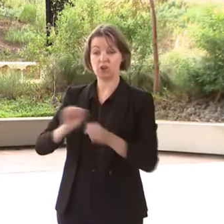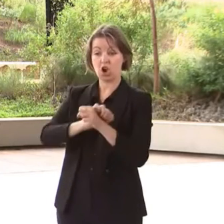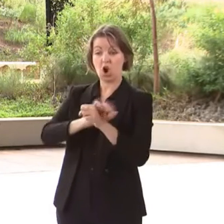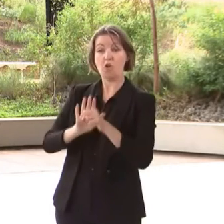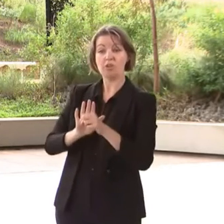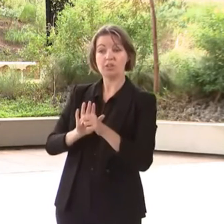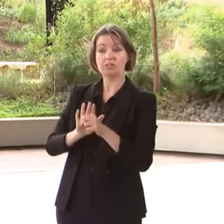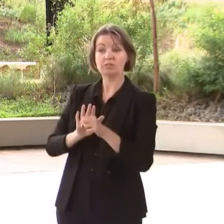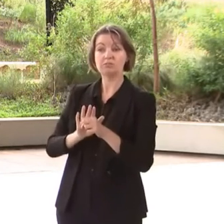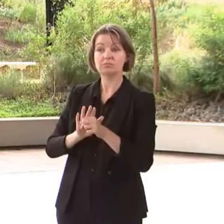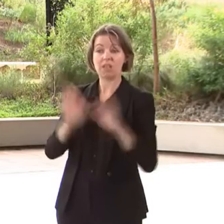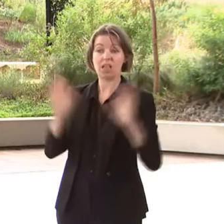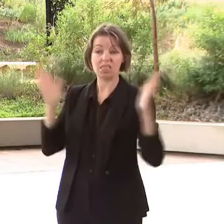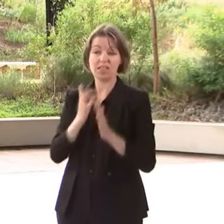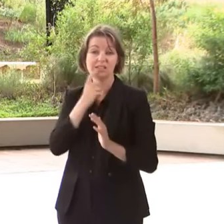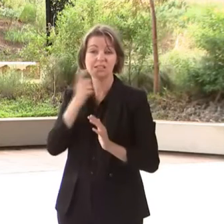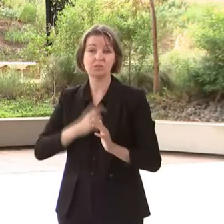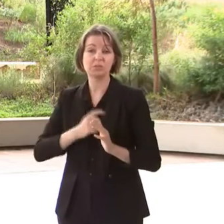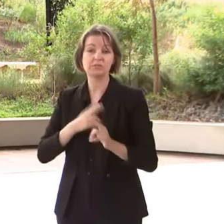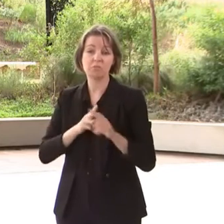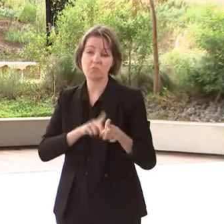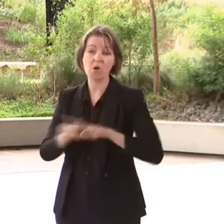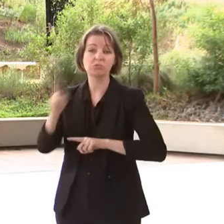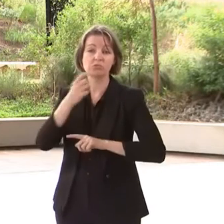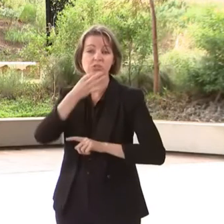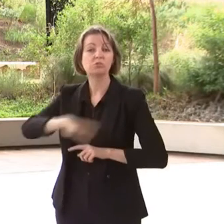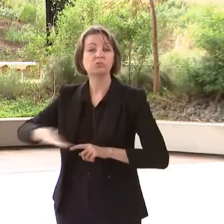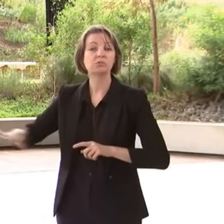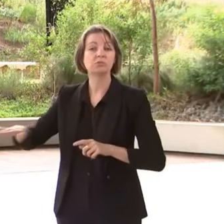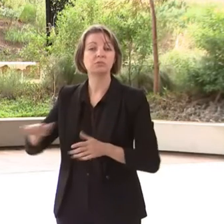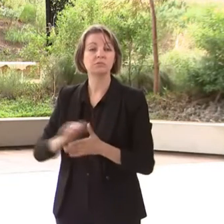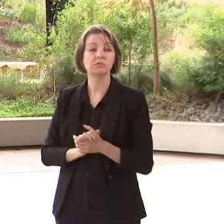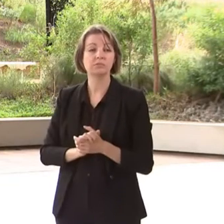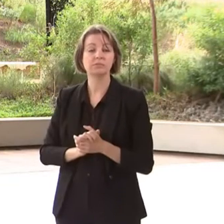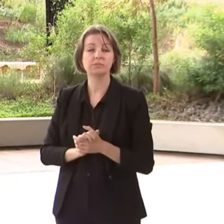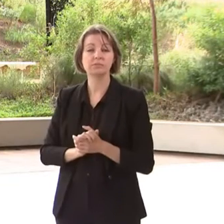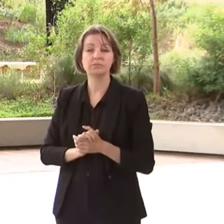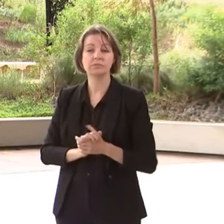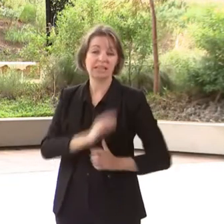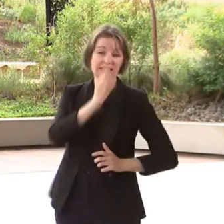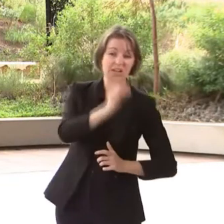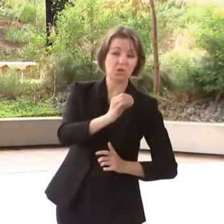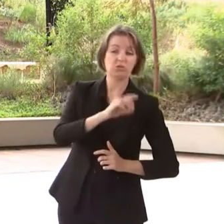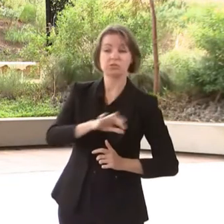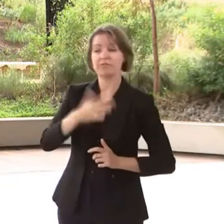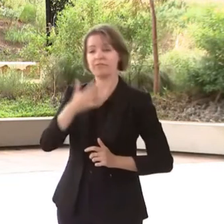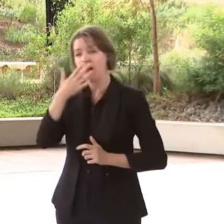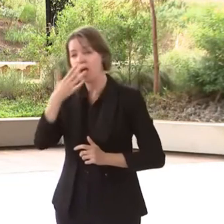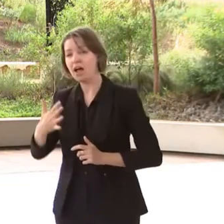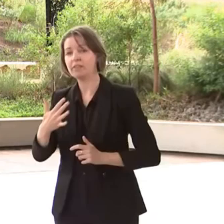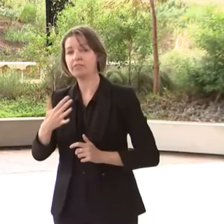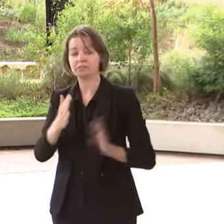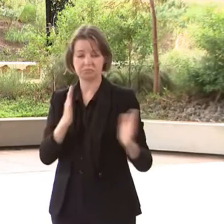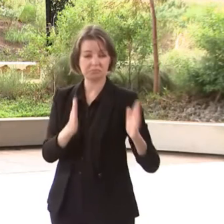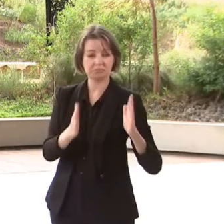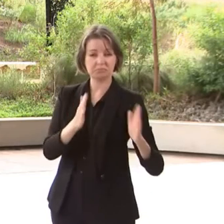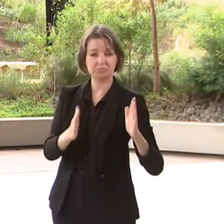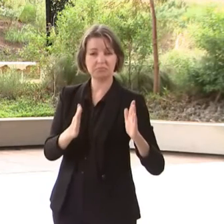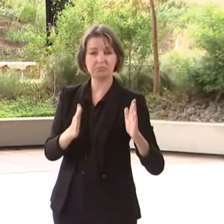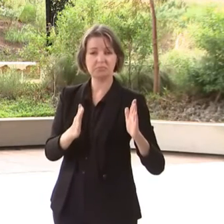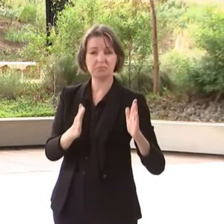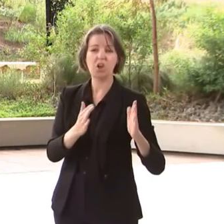counter. I remember right at the beginning where our traditional issue is that 0 to 5-year-olds often have severe respiratory illnesses